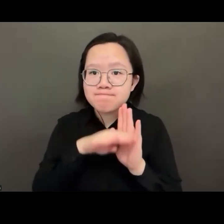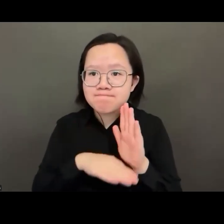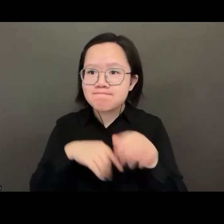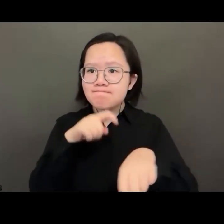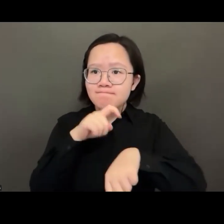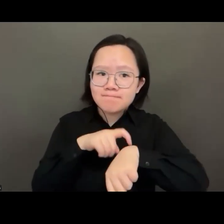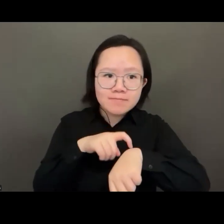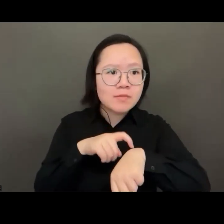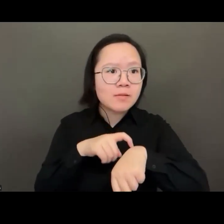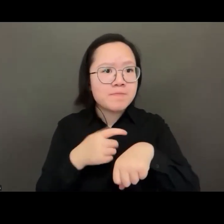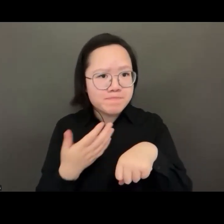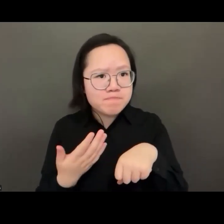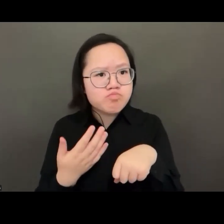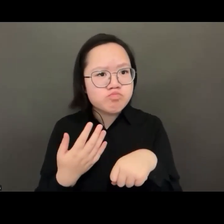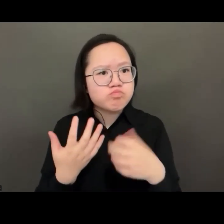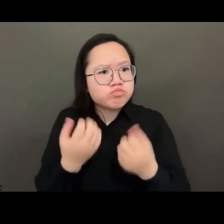there.